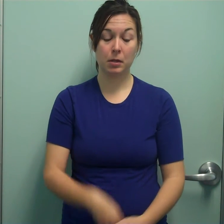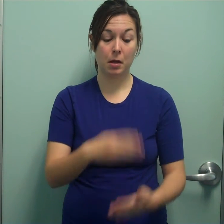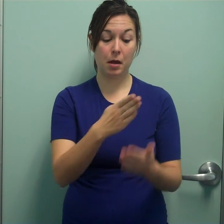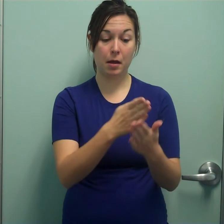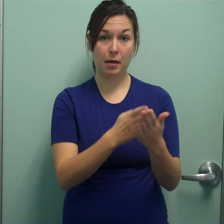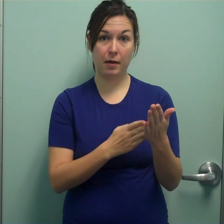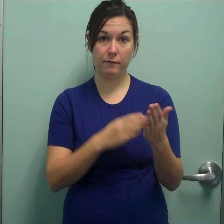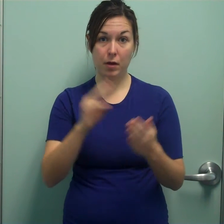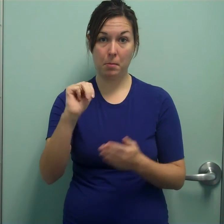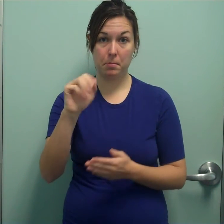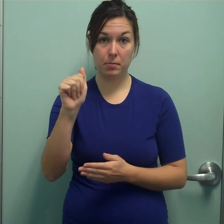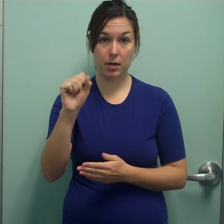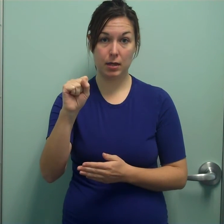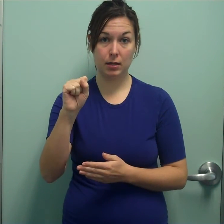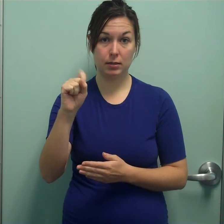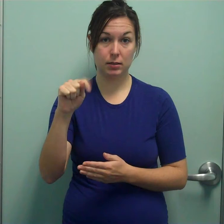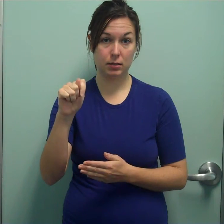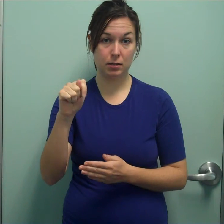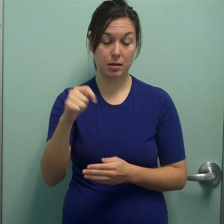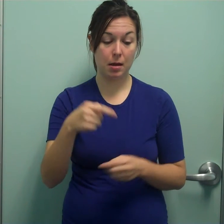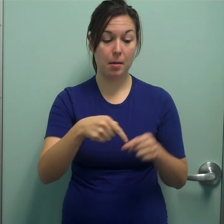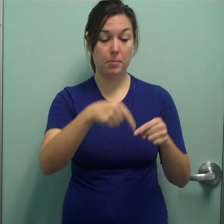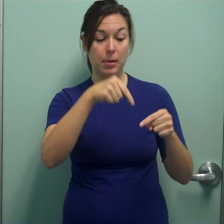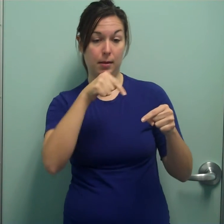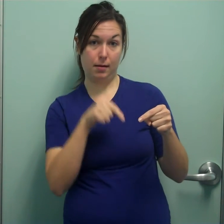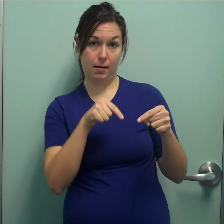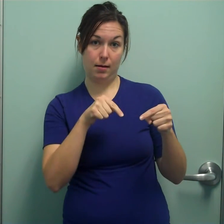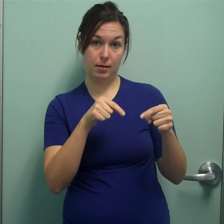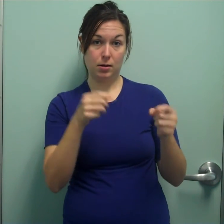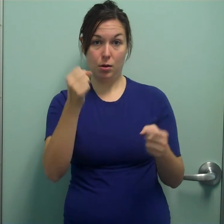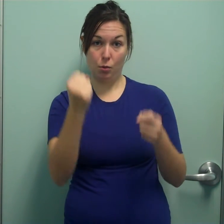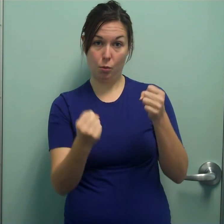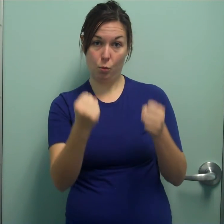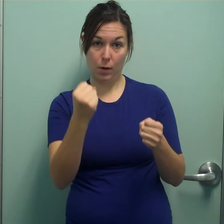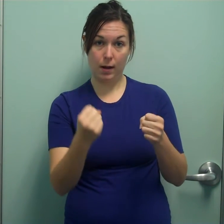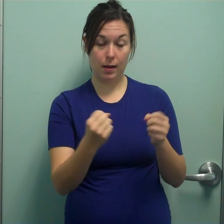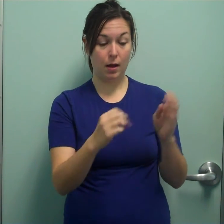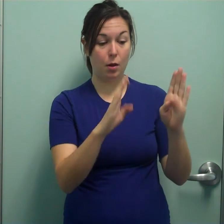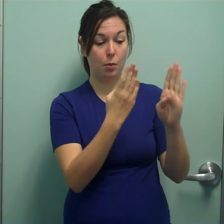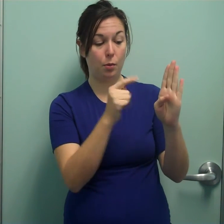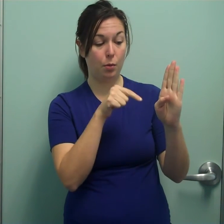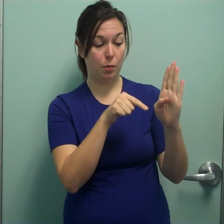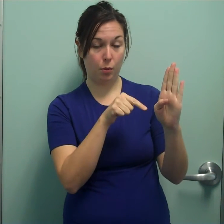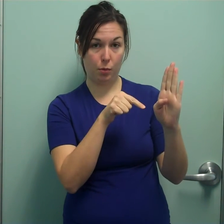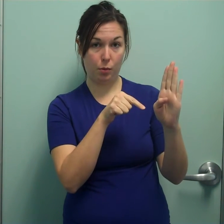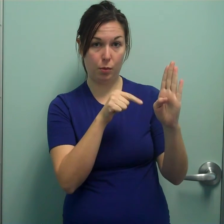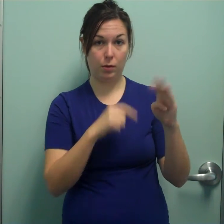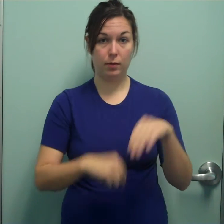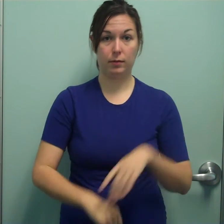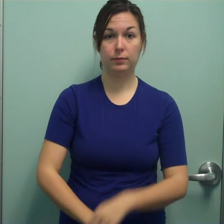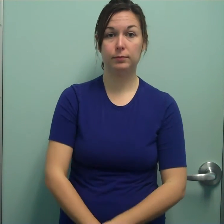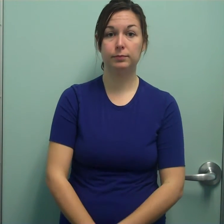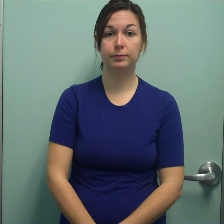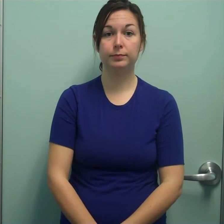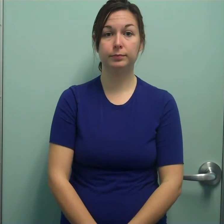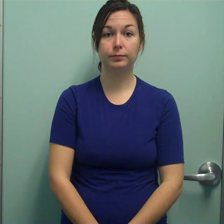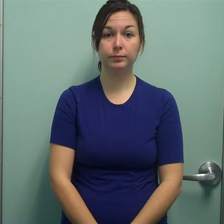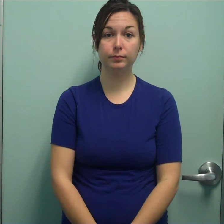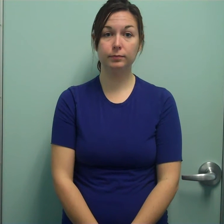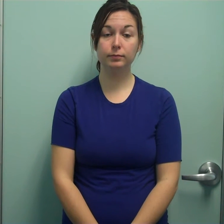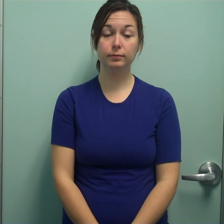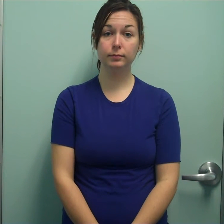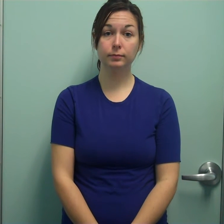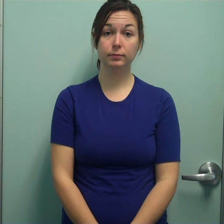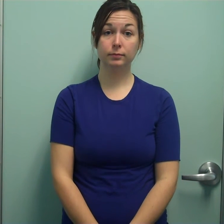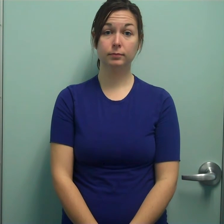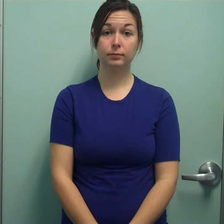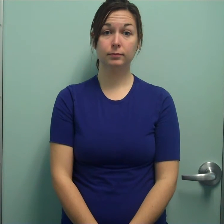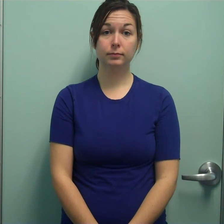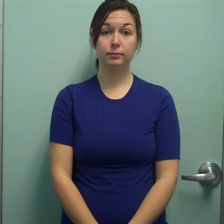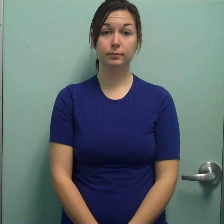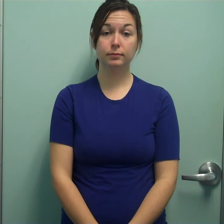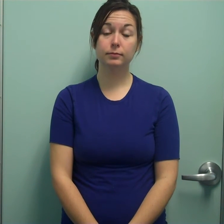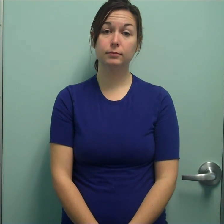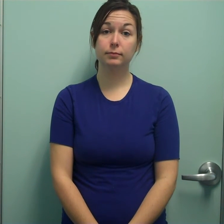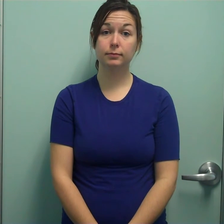a